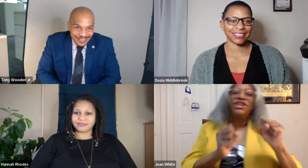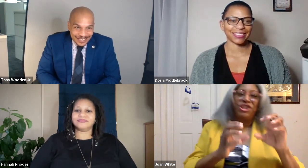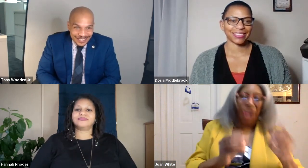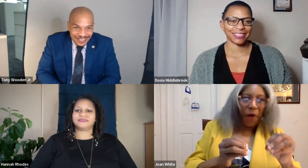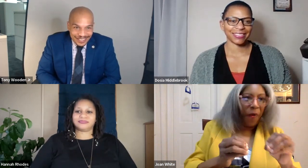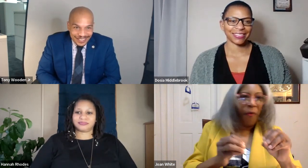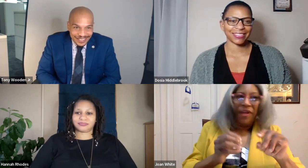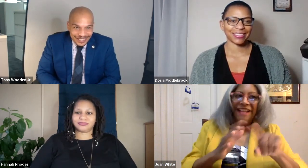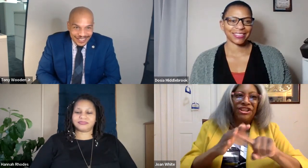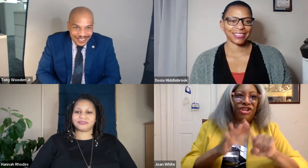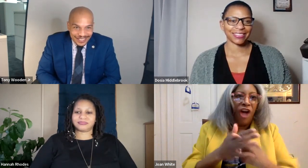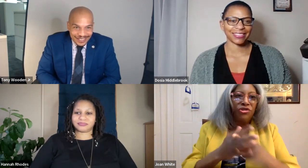dance.